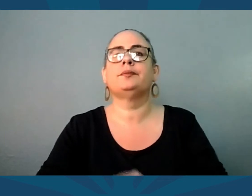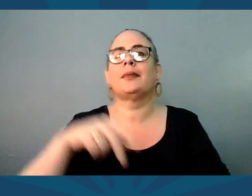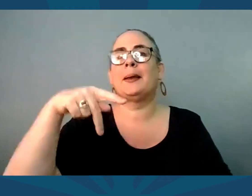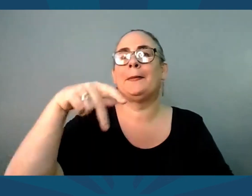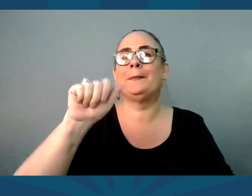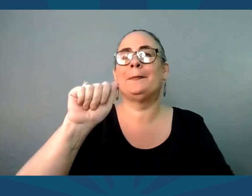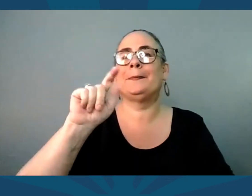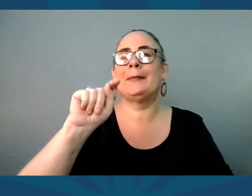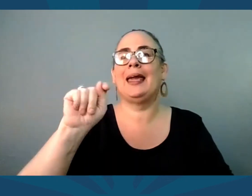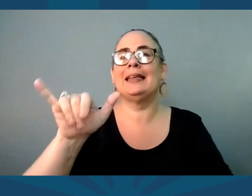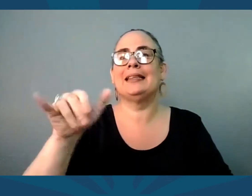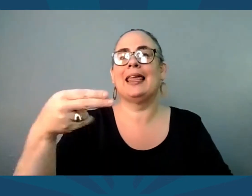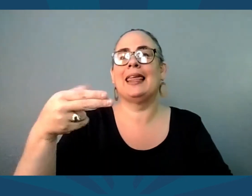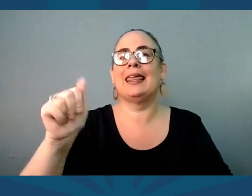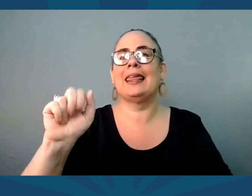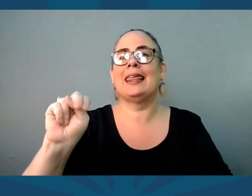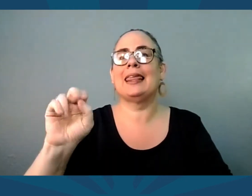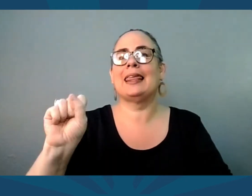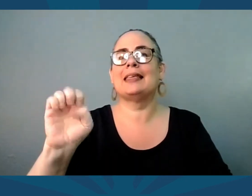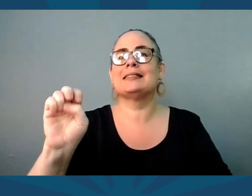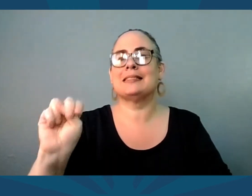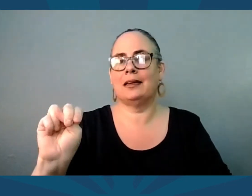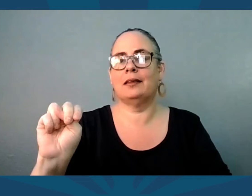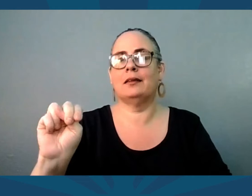Coconino, Patty Hansen,